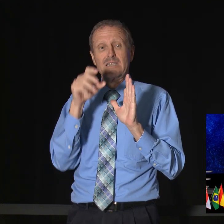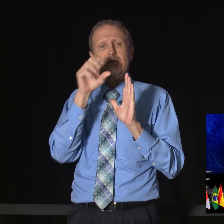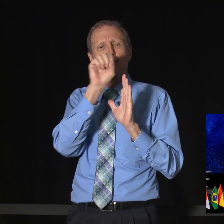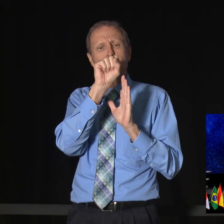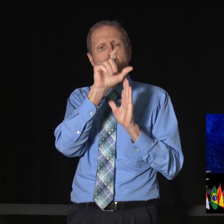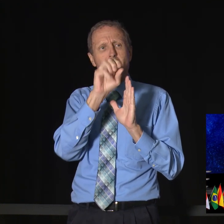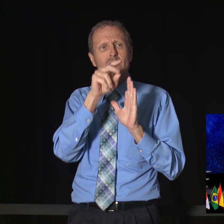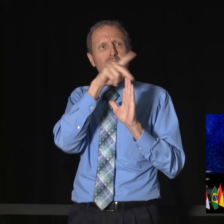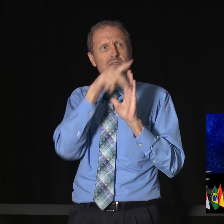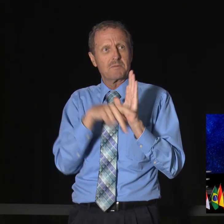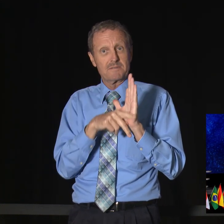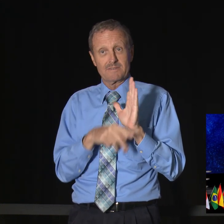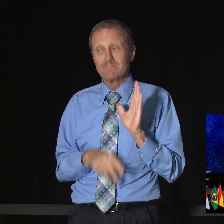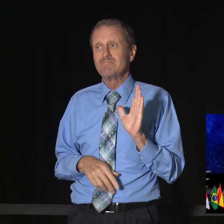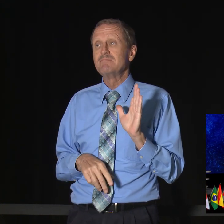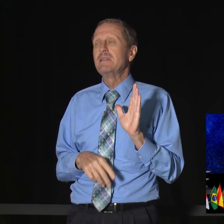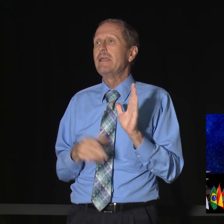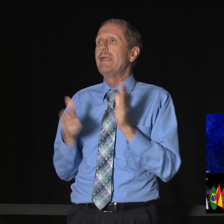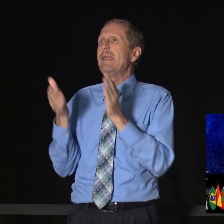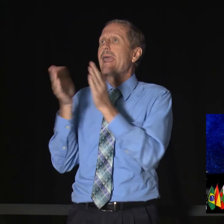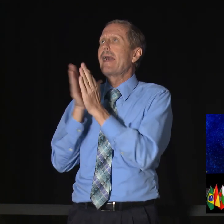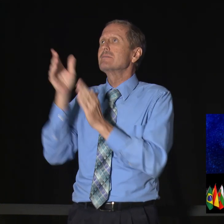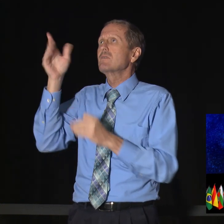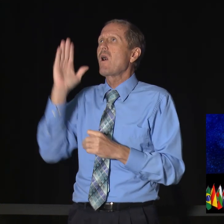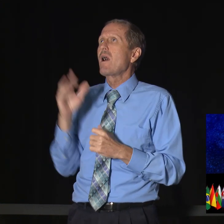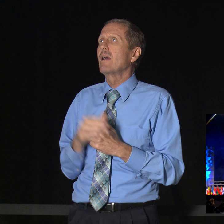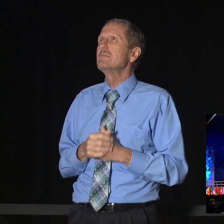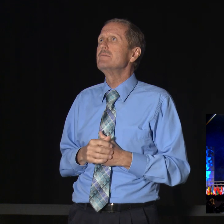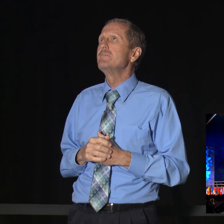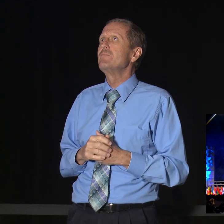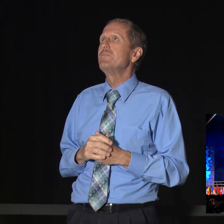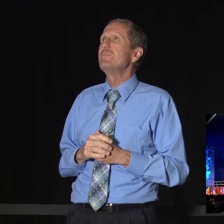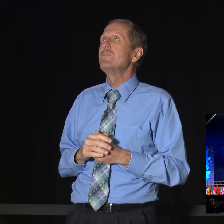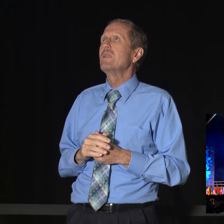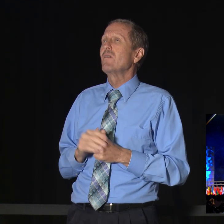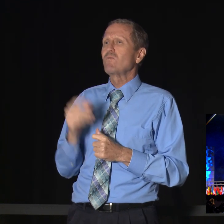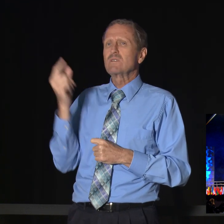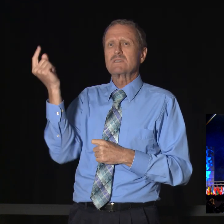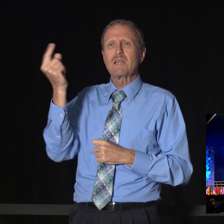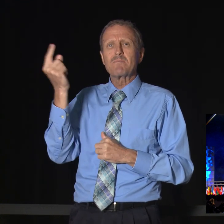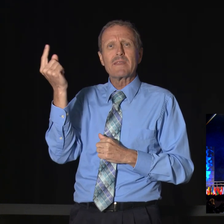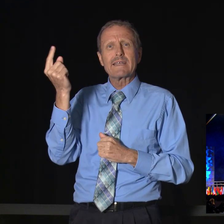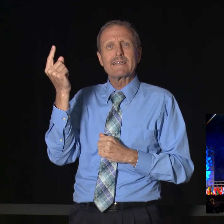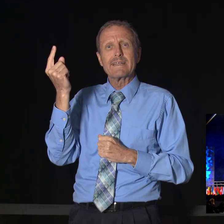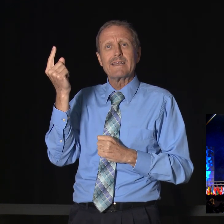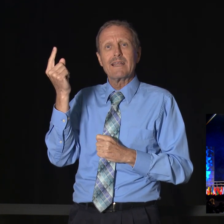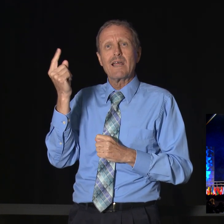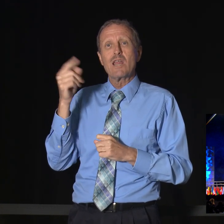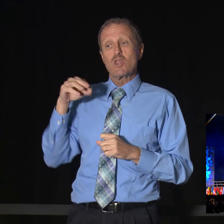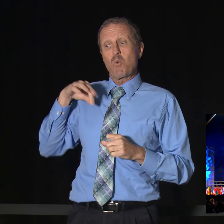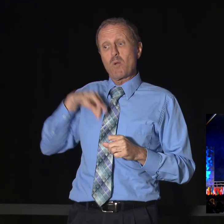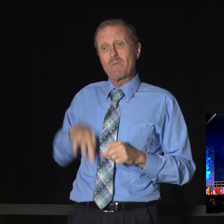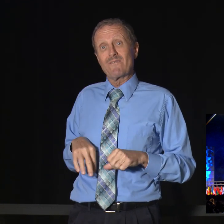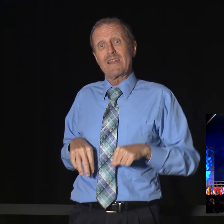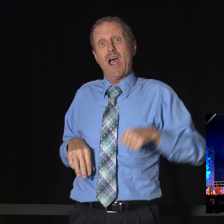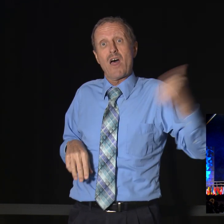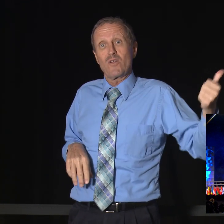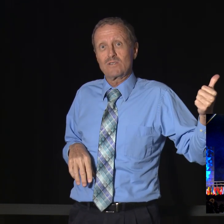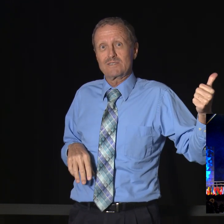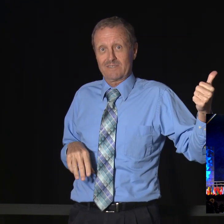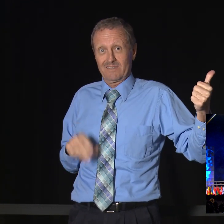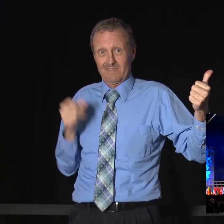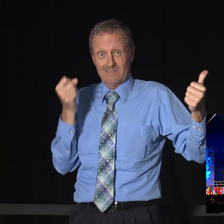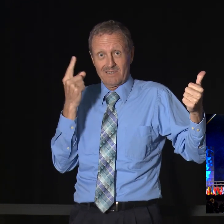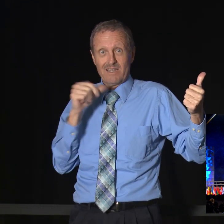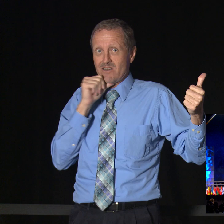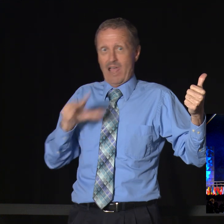Solomon asked God for something that would benefit others when